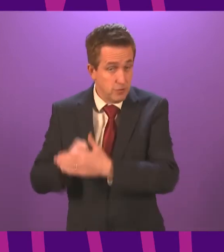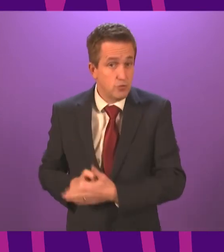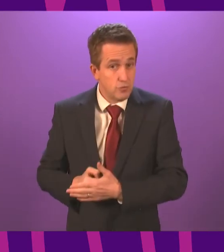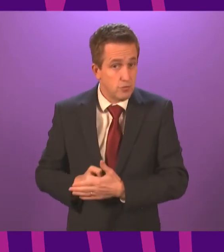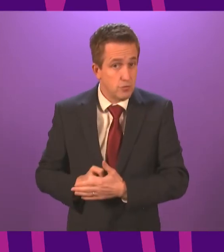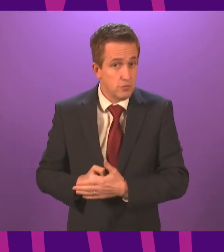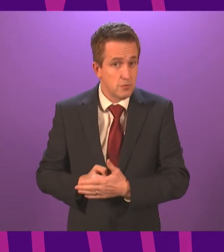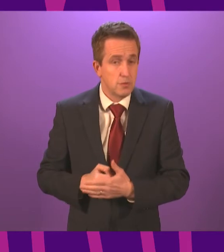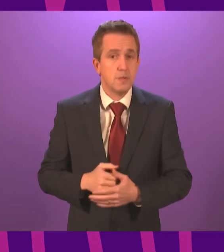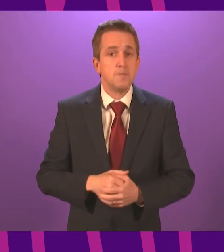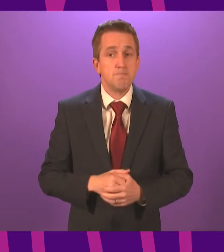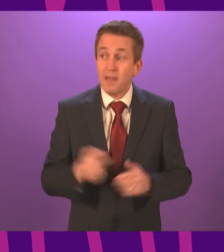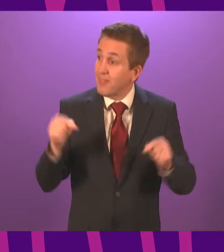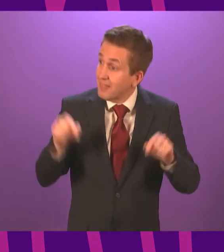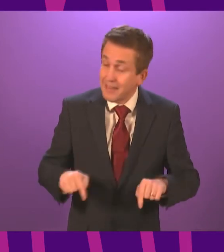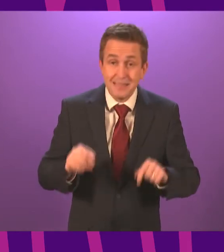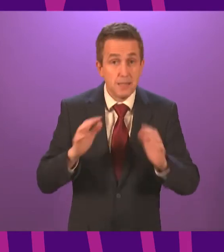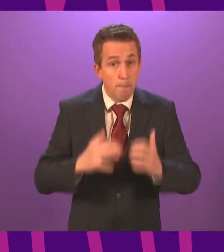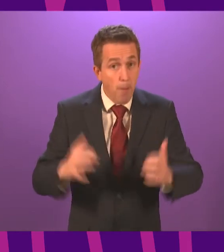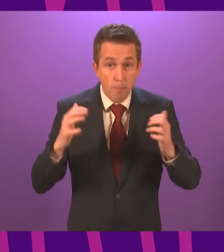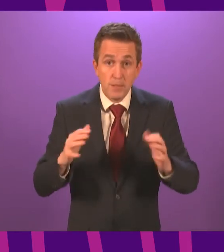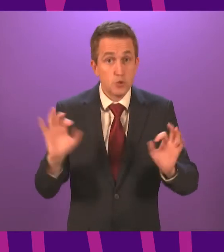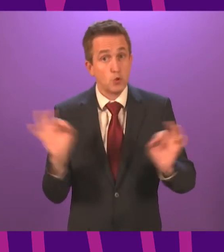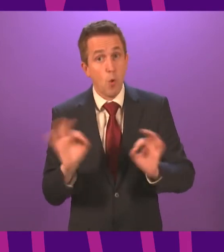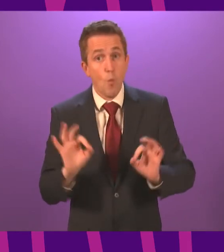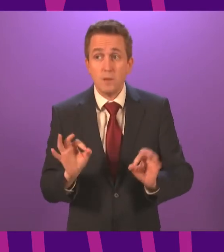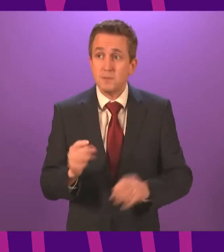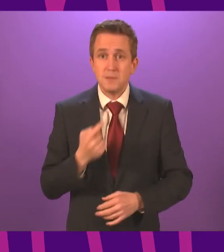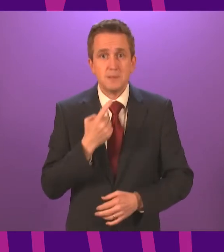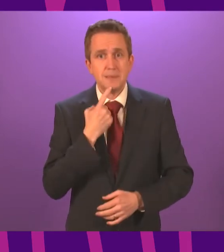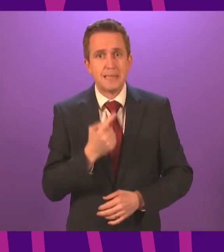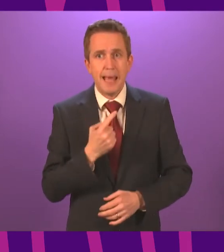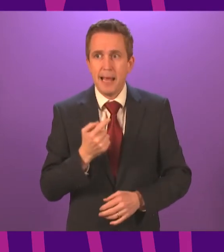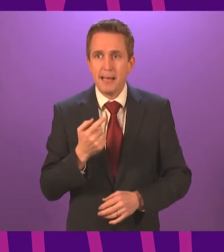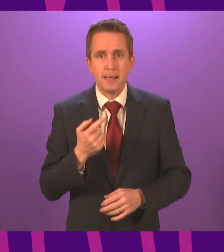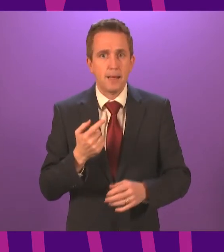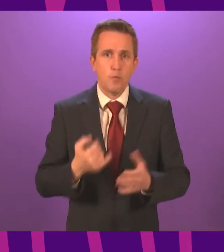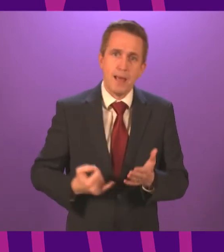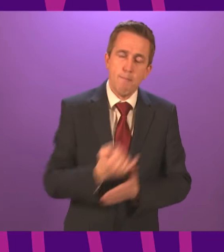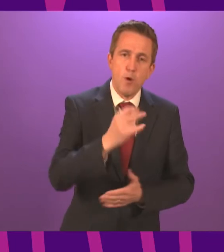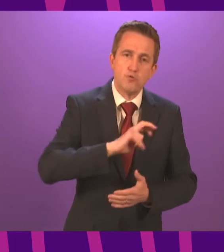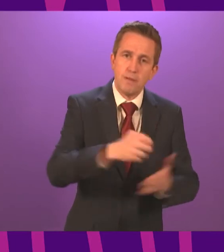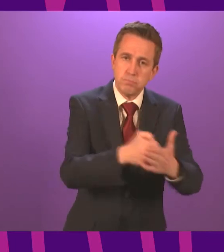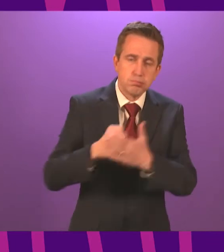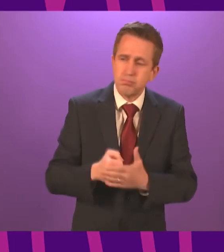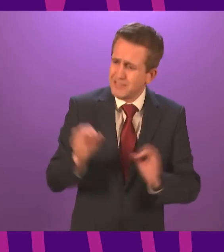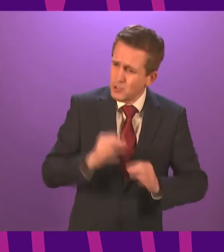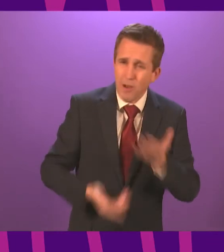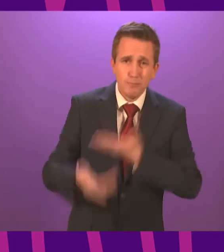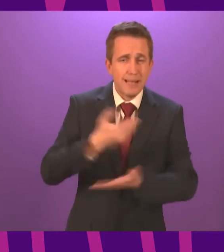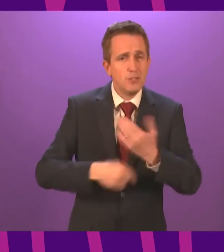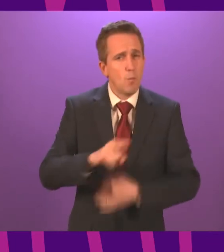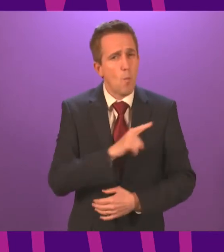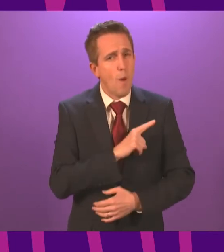anyone here in this debate who is advocating such an approach and opposing these travel restrictions explain